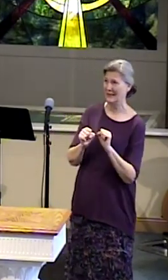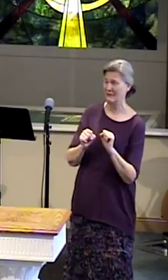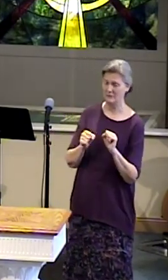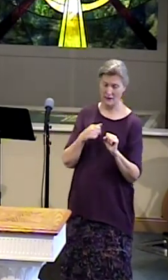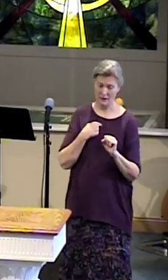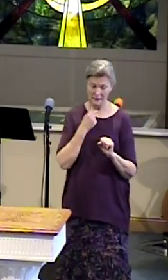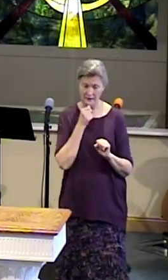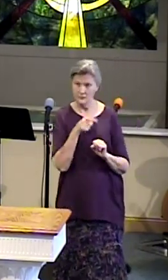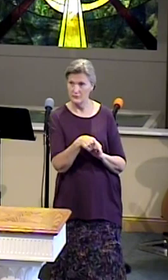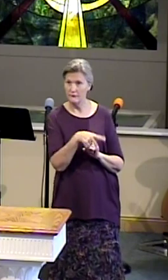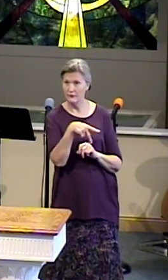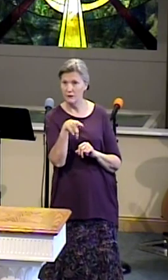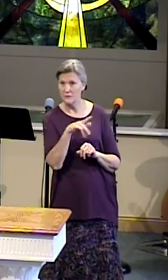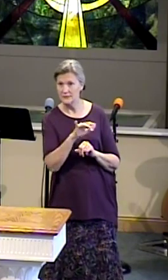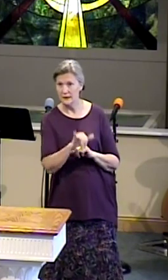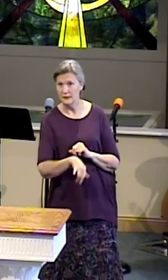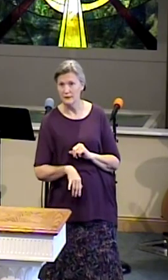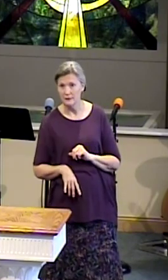does.